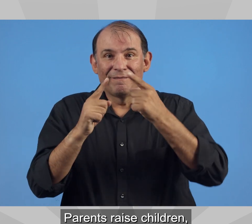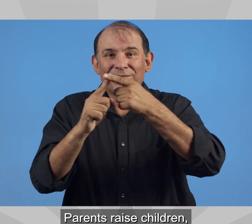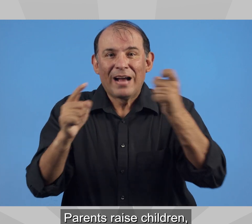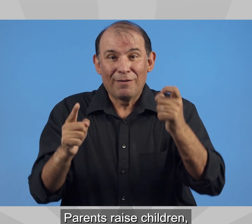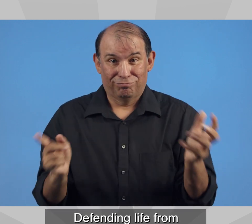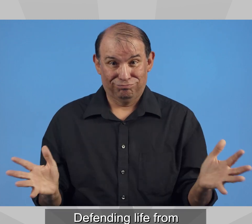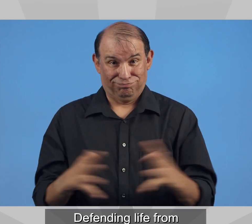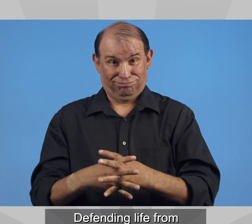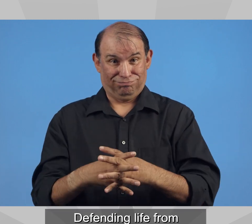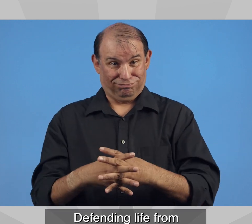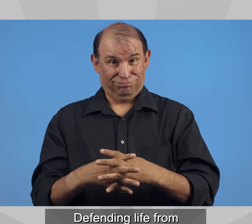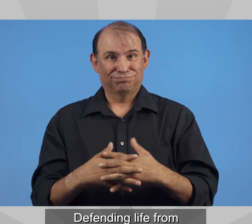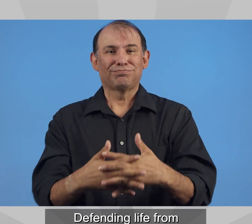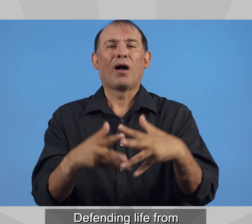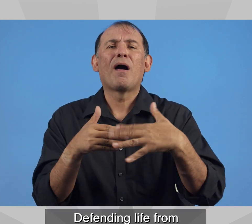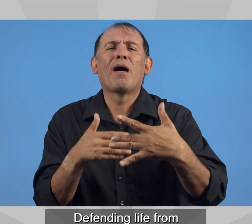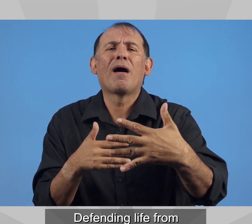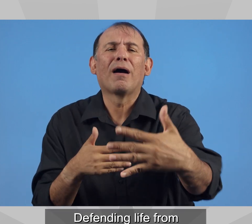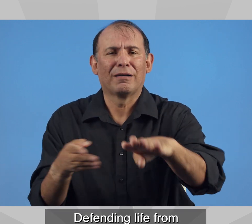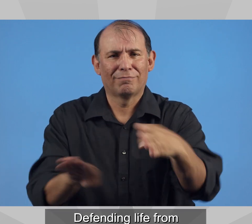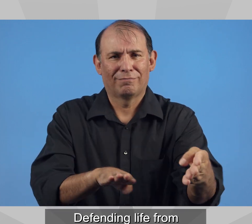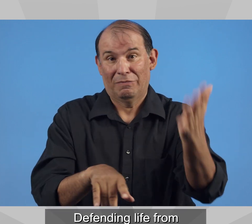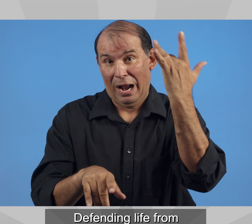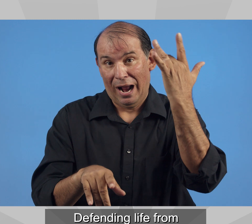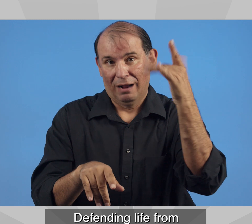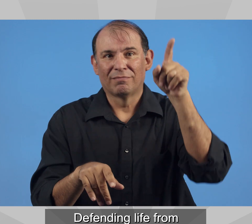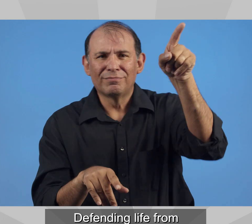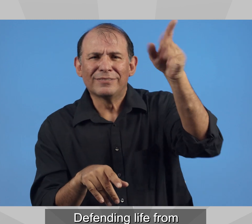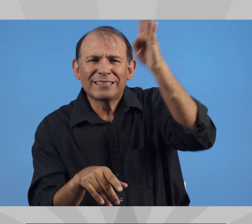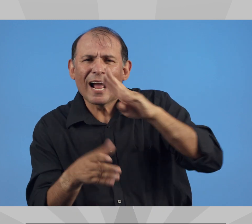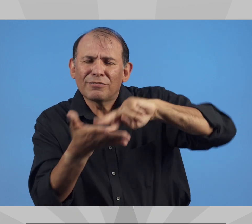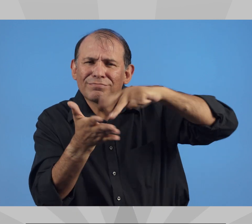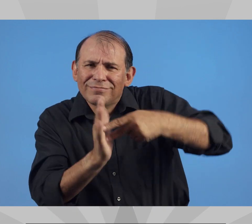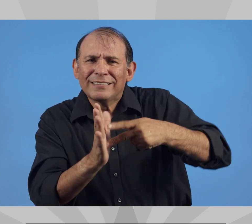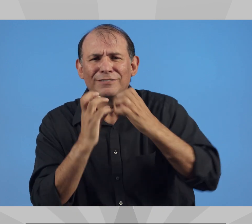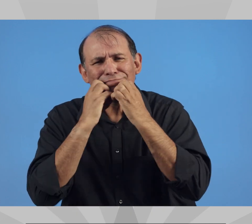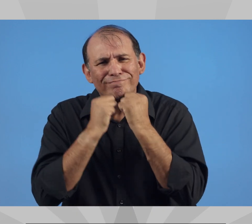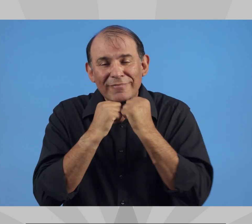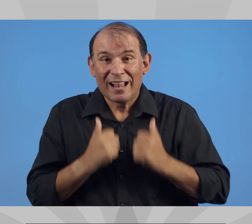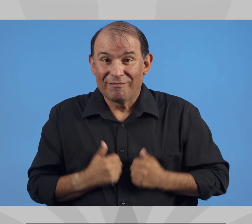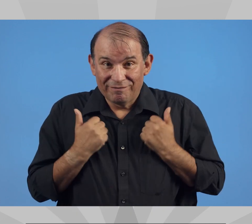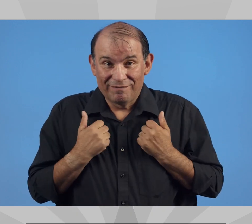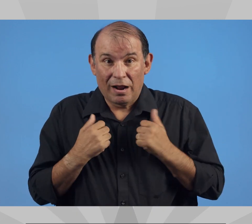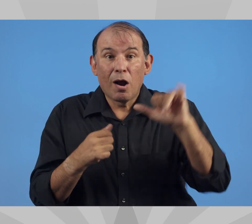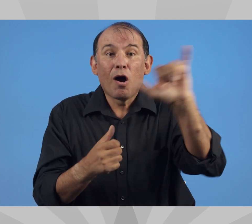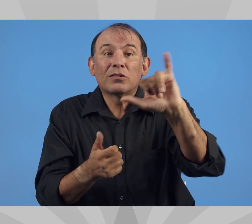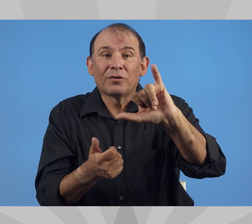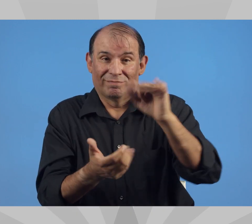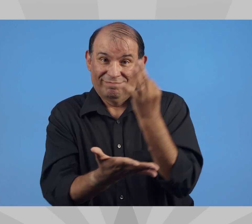government. Defending life from conception to natural death, because life has God-given